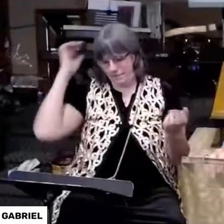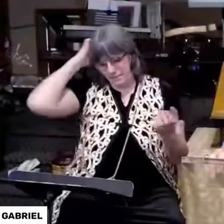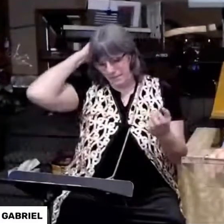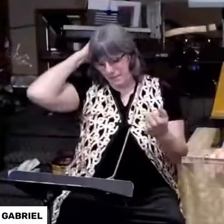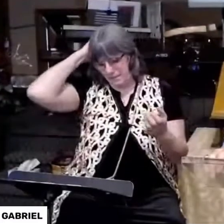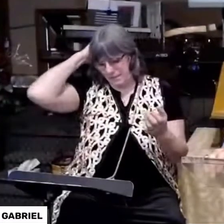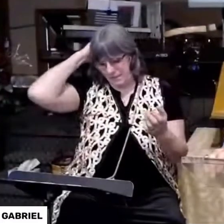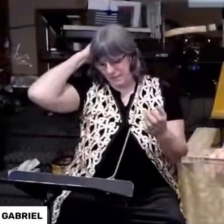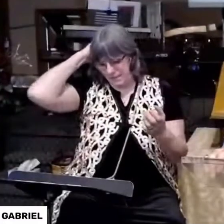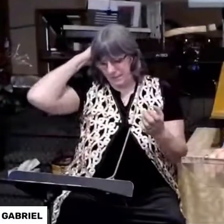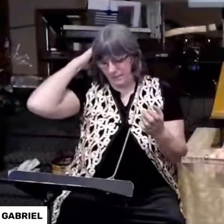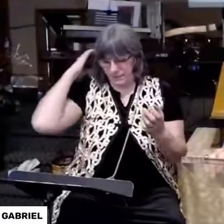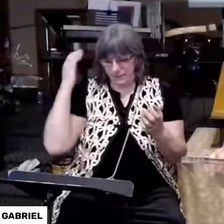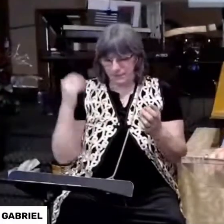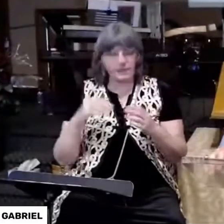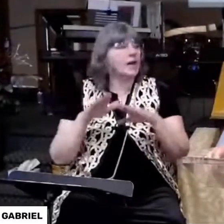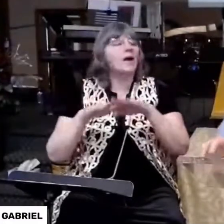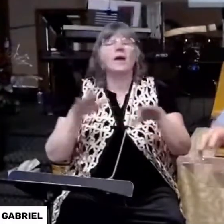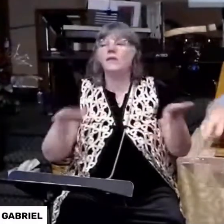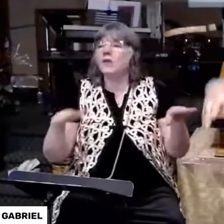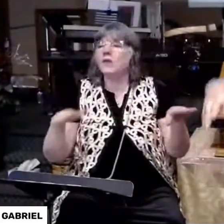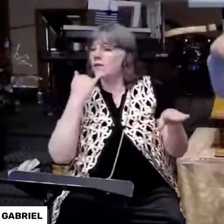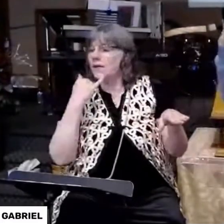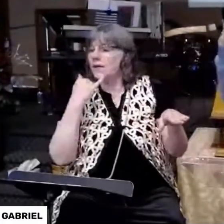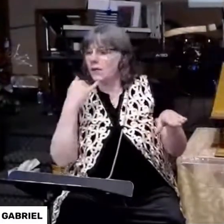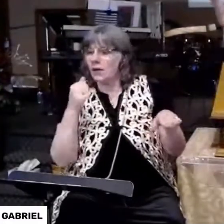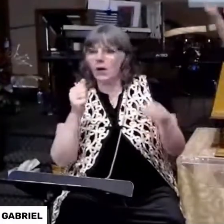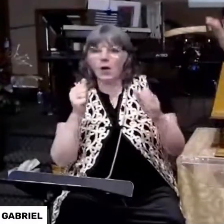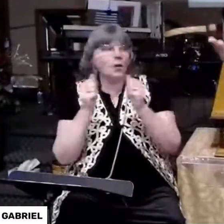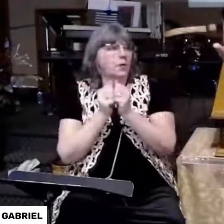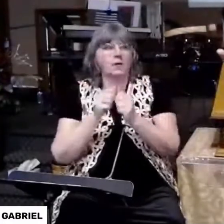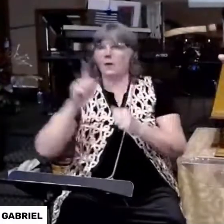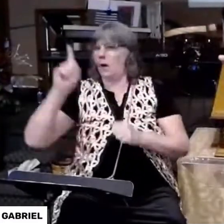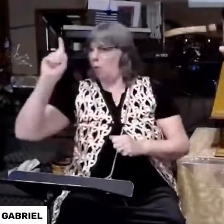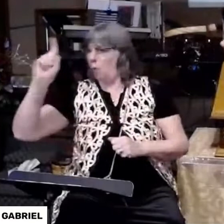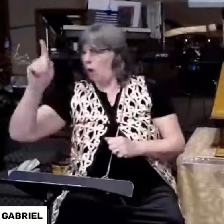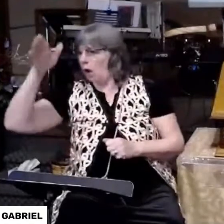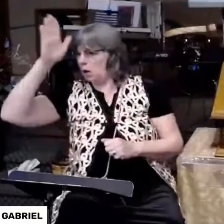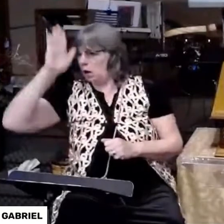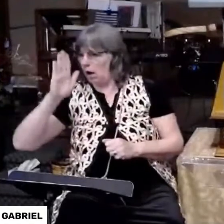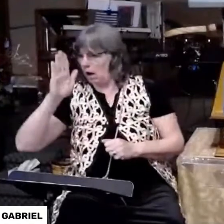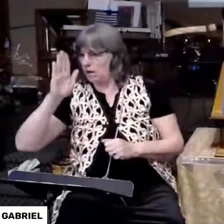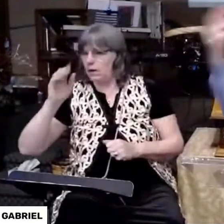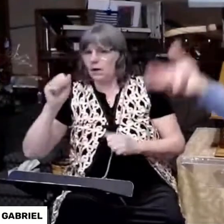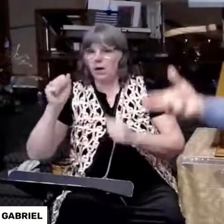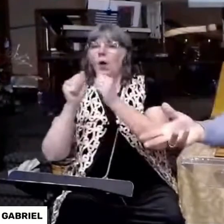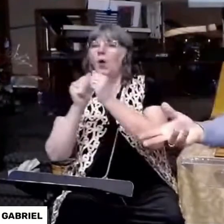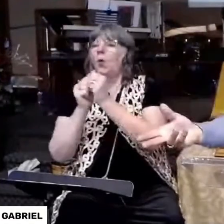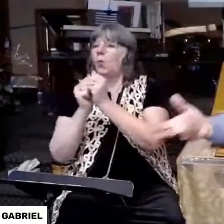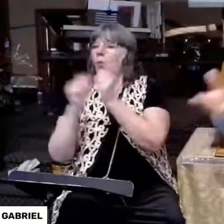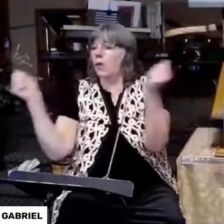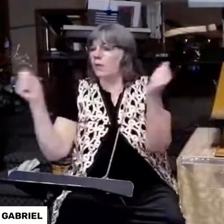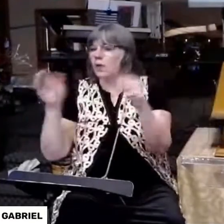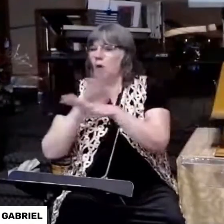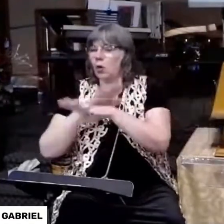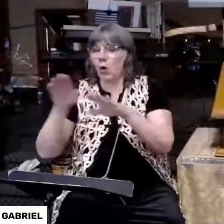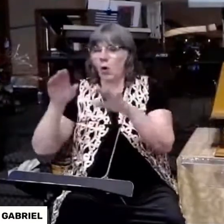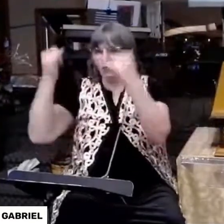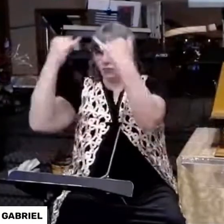The children of Israel, with their one God, with no statue,